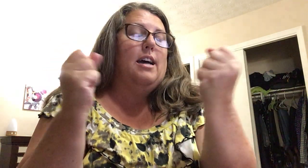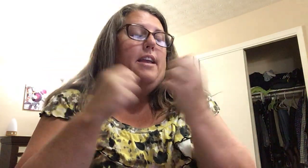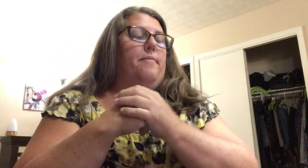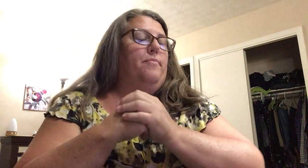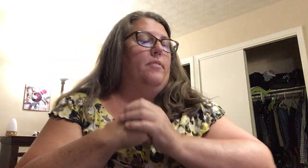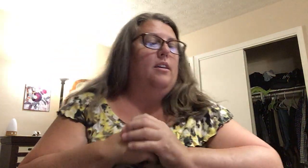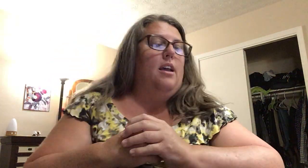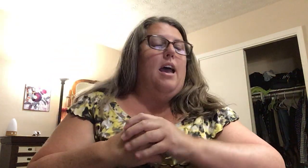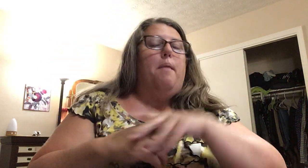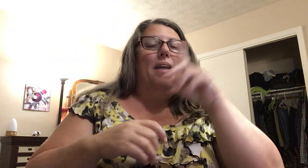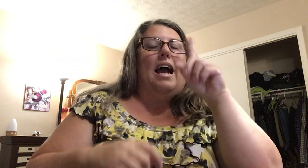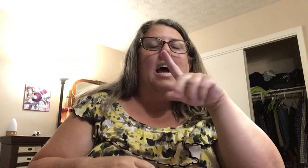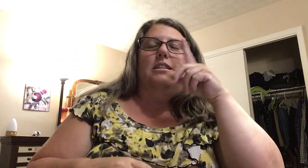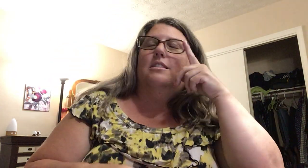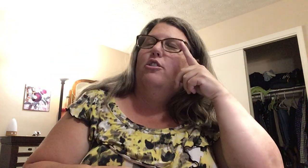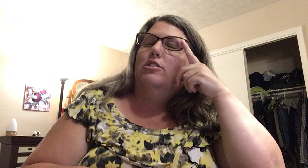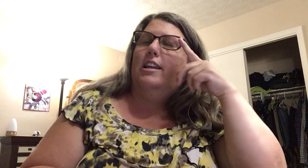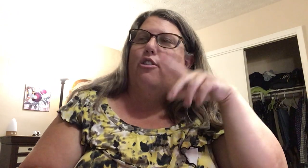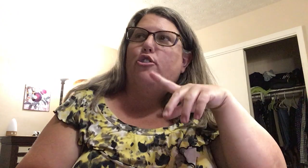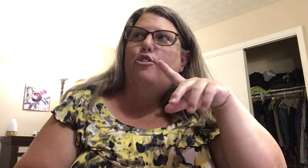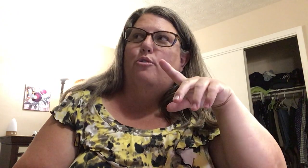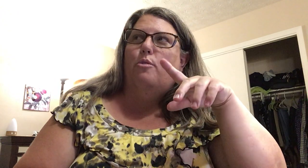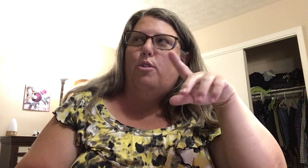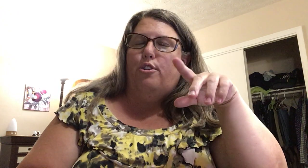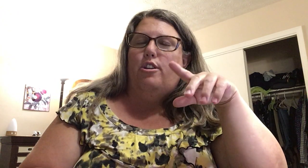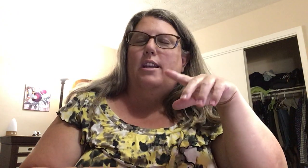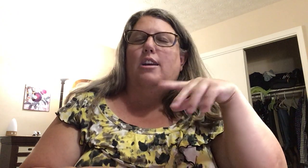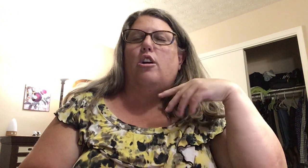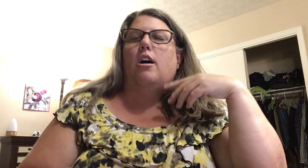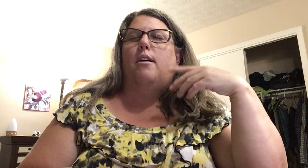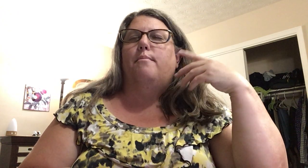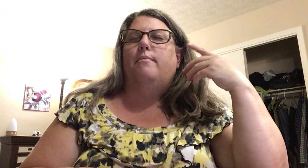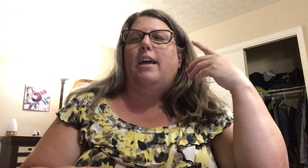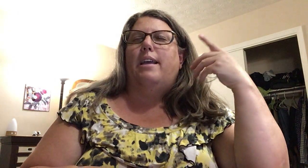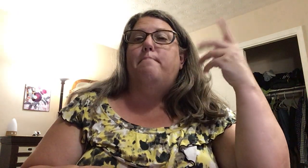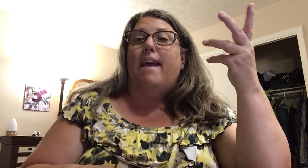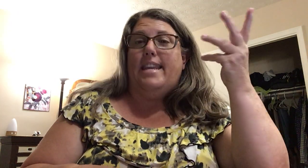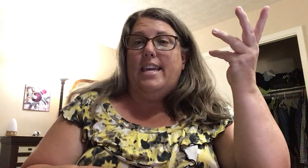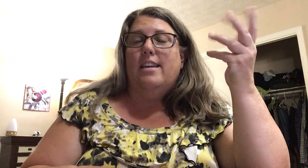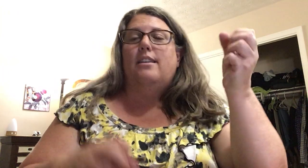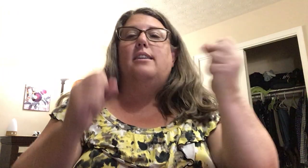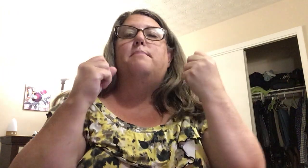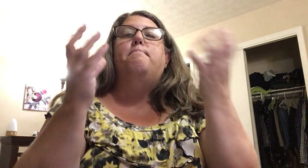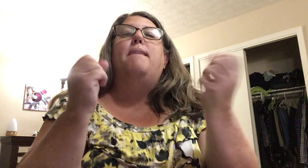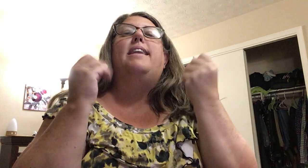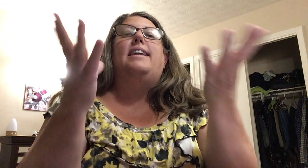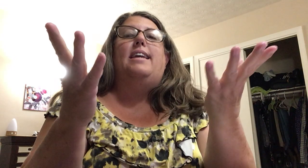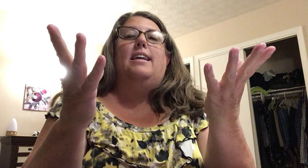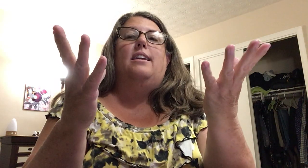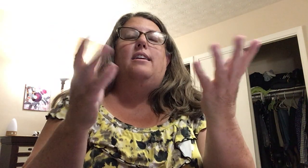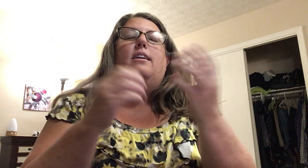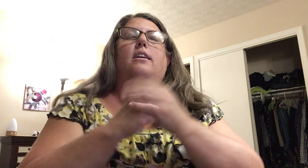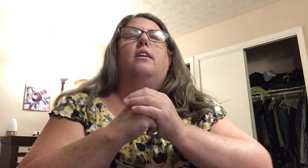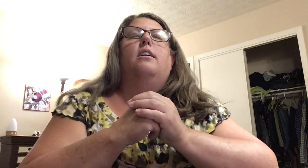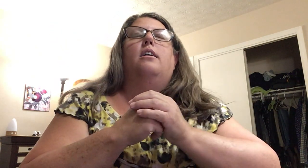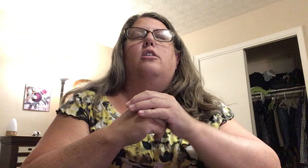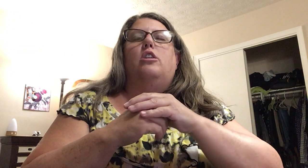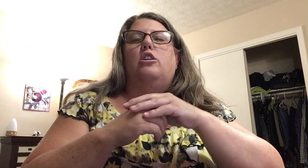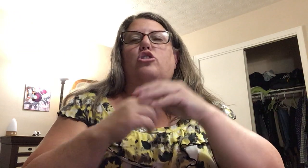Sign. Because there's another word, like many. It's many. And